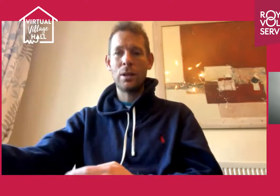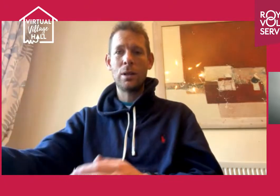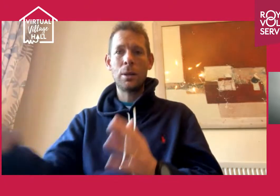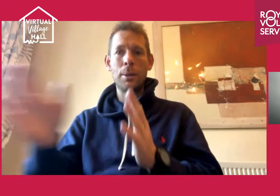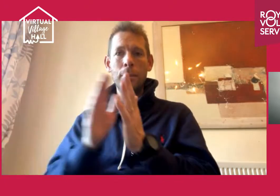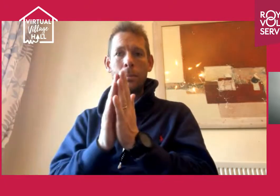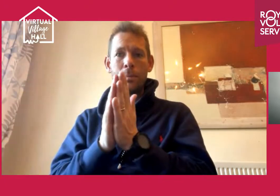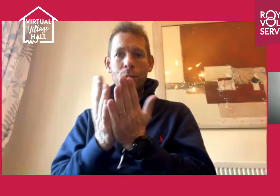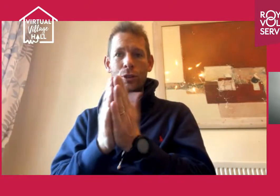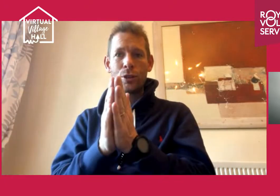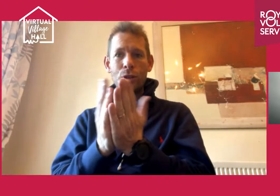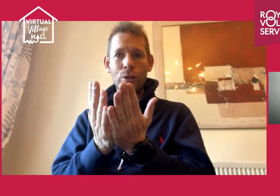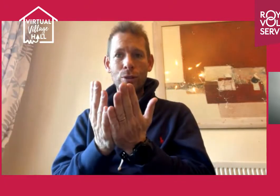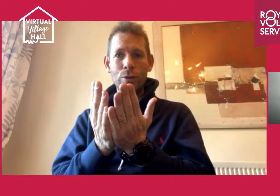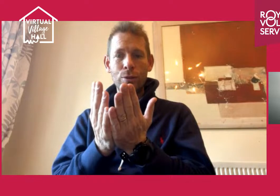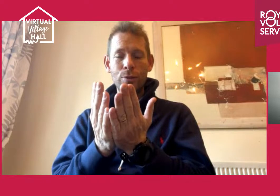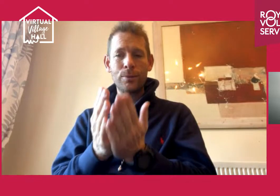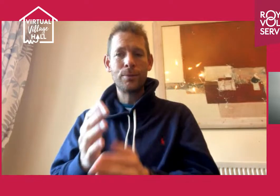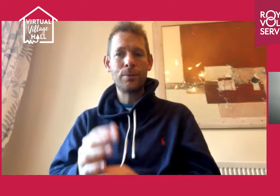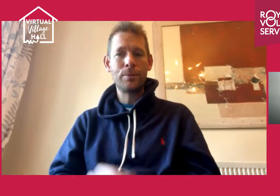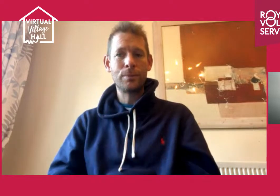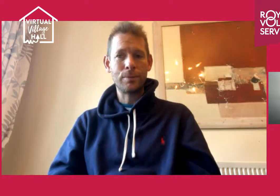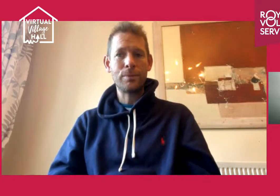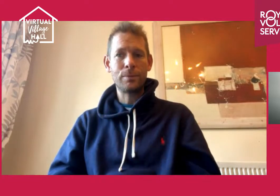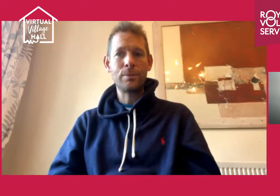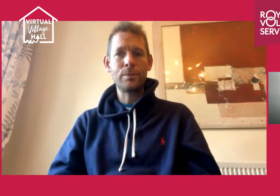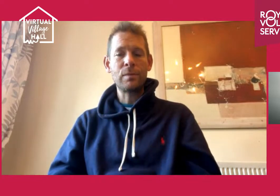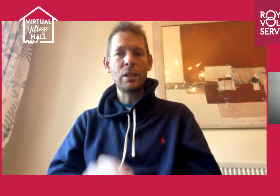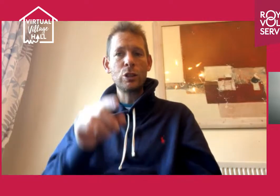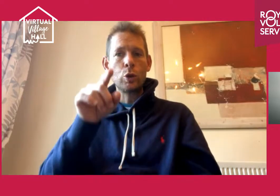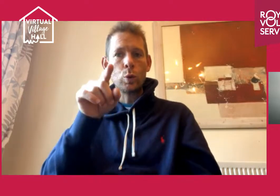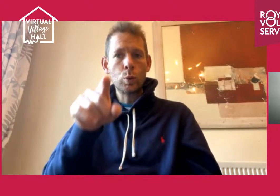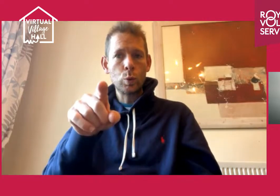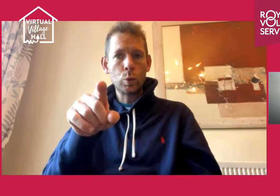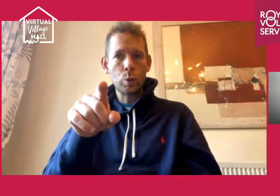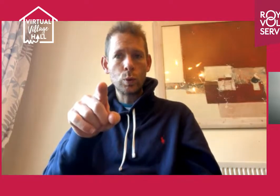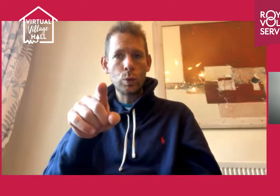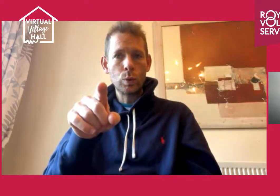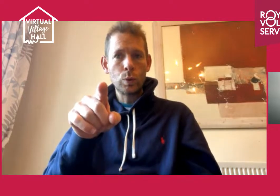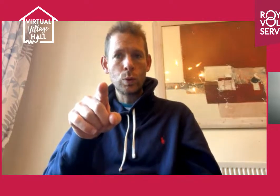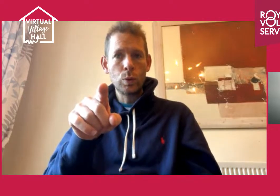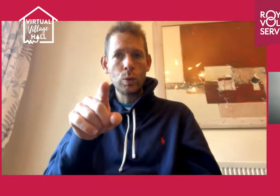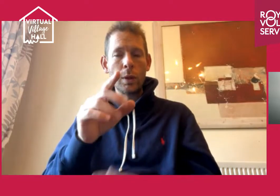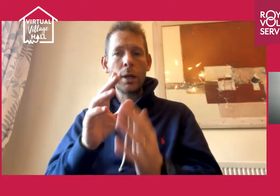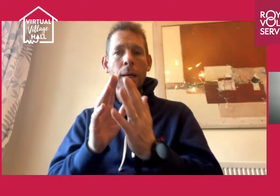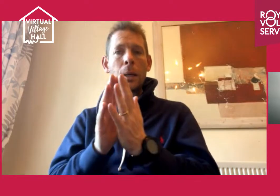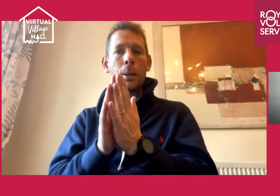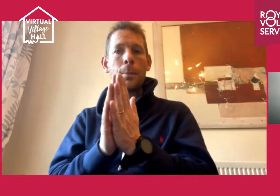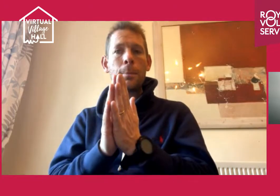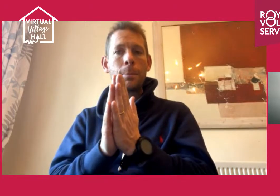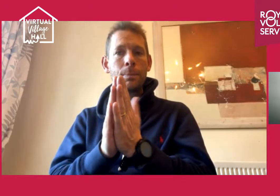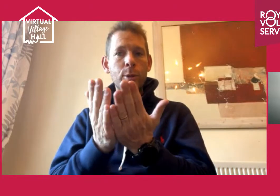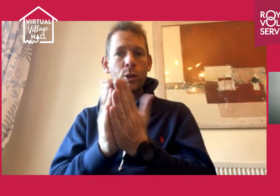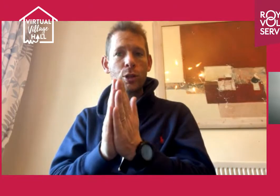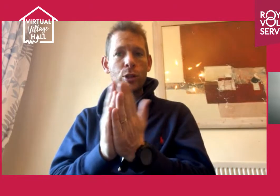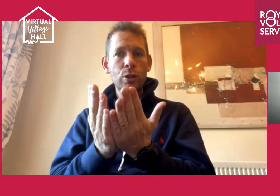And another object, like a book, for example. Again, in BSL, it is you,